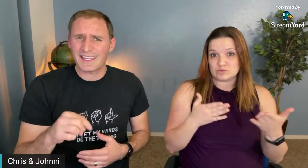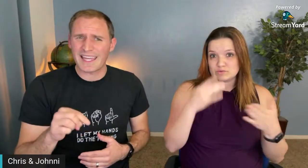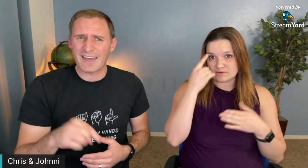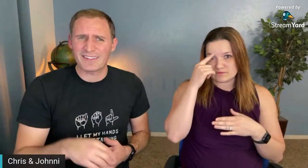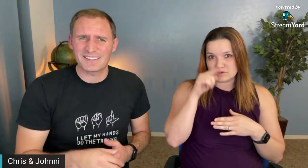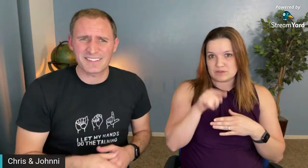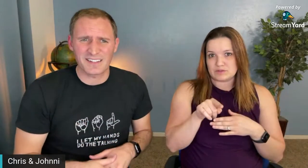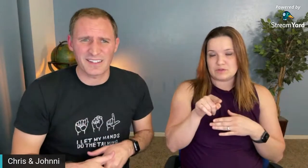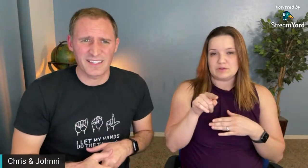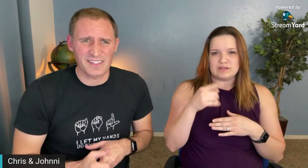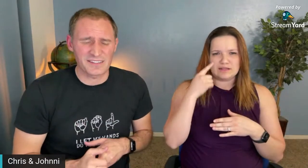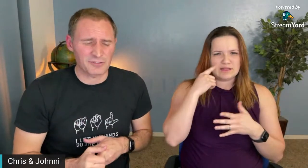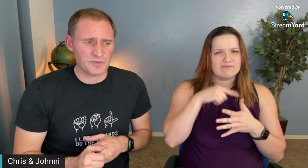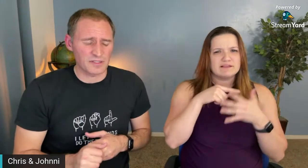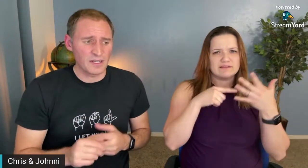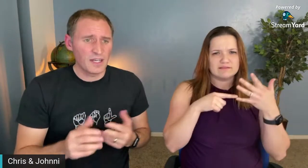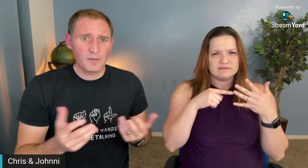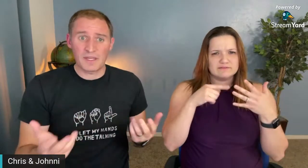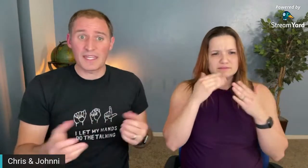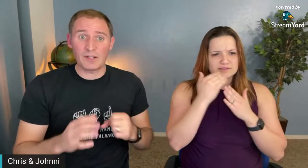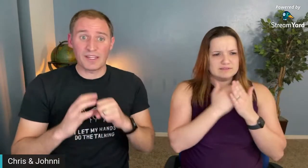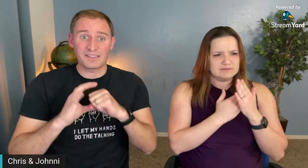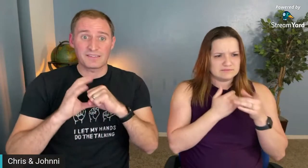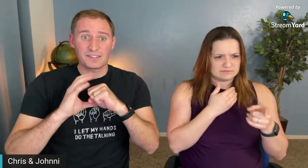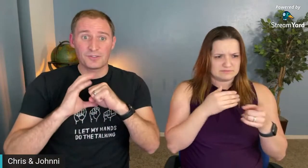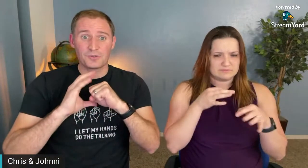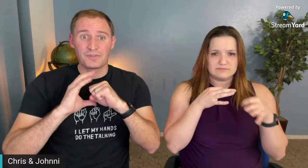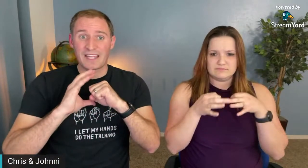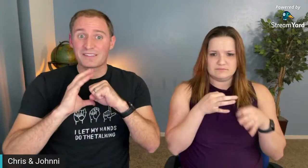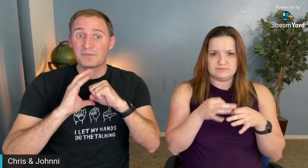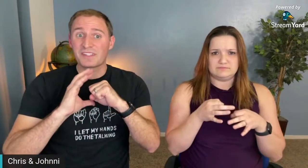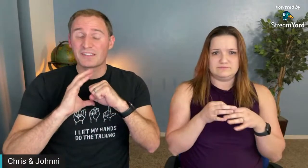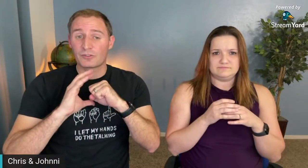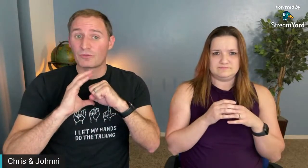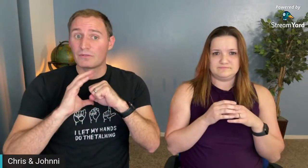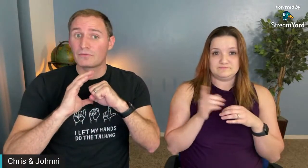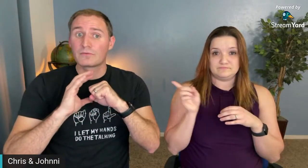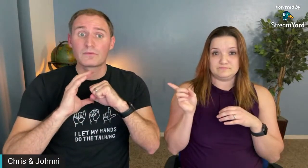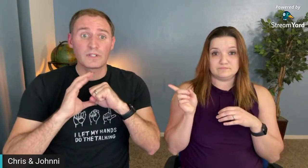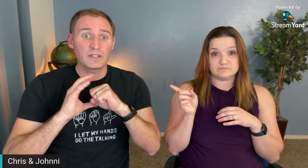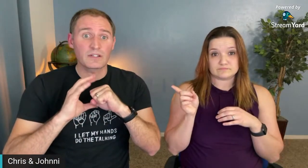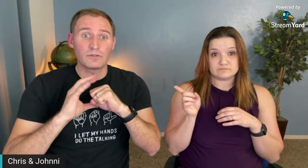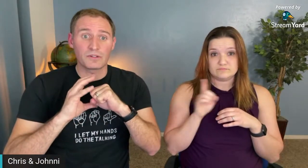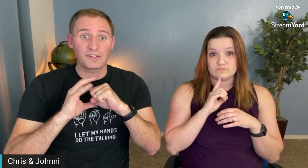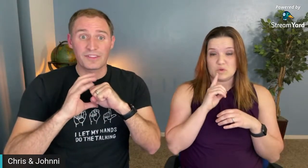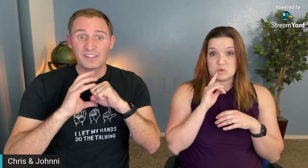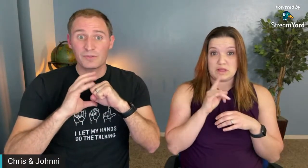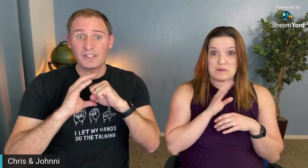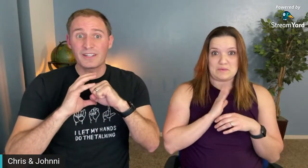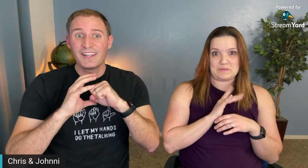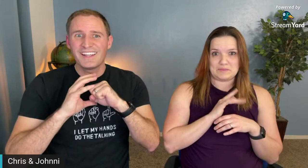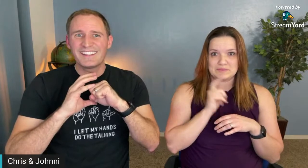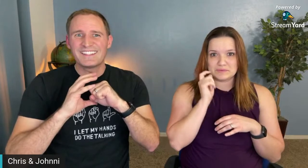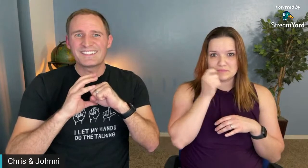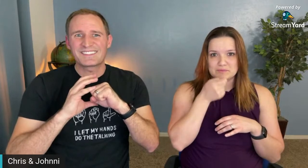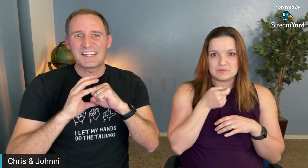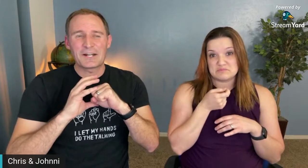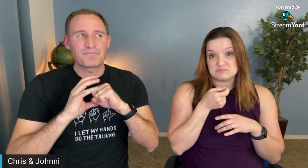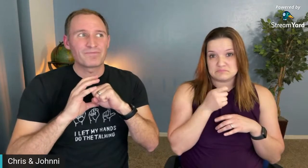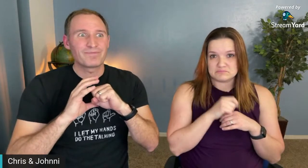have it listed in the description. But anyways, so like some signs are really cool. So this one is